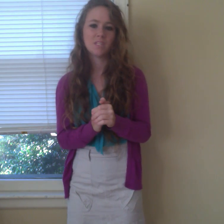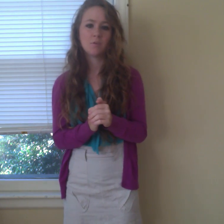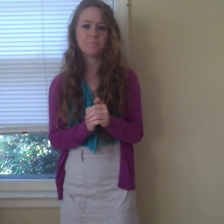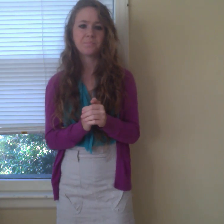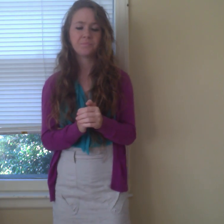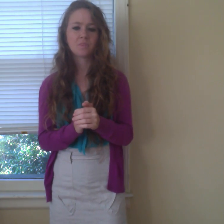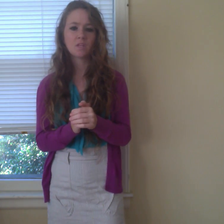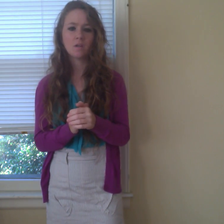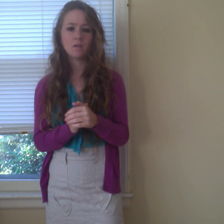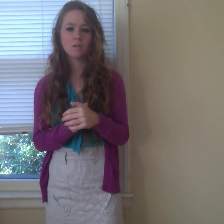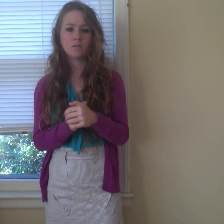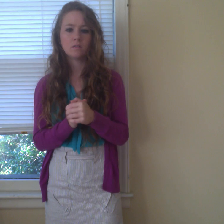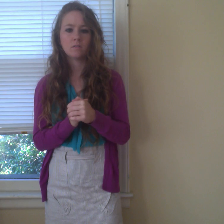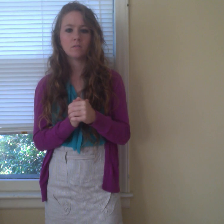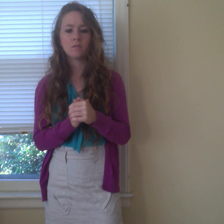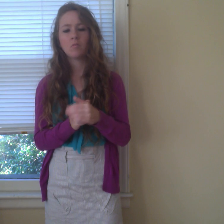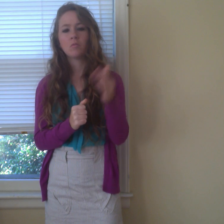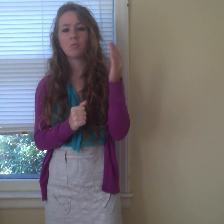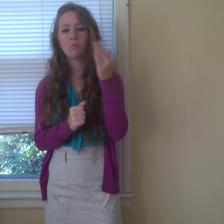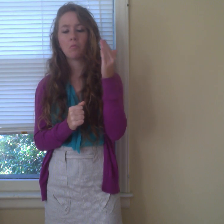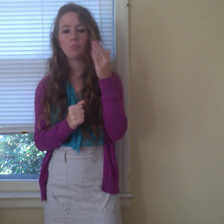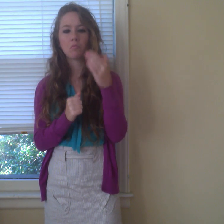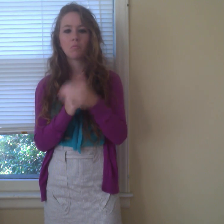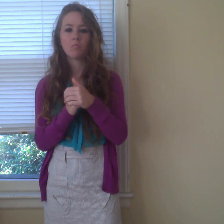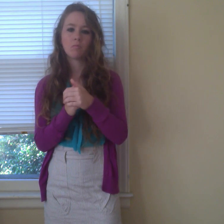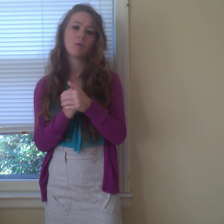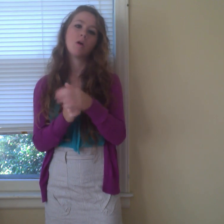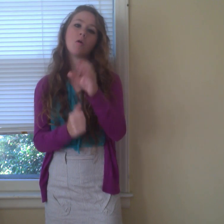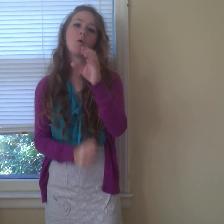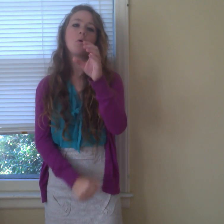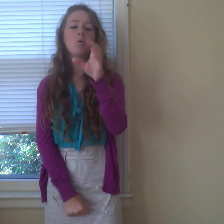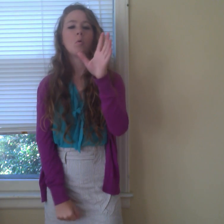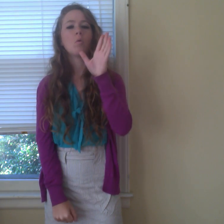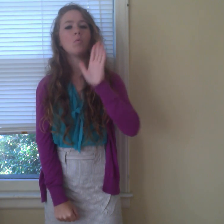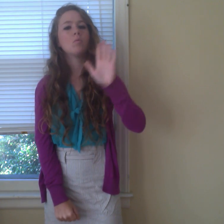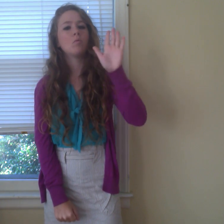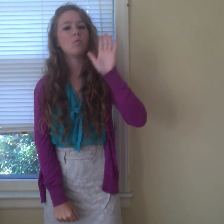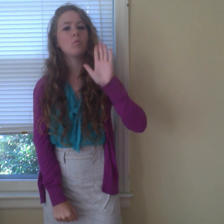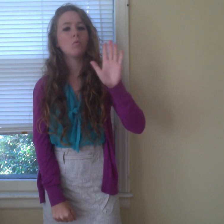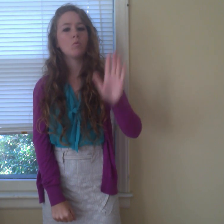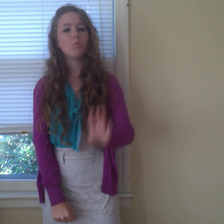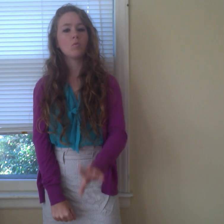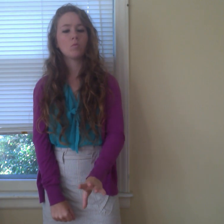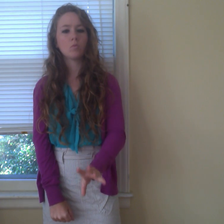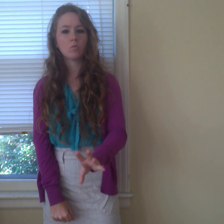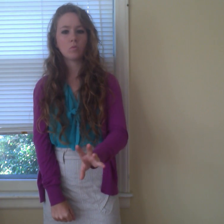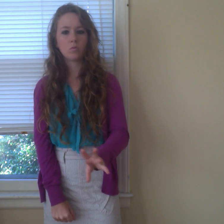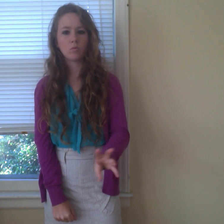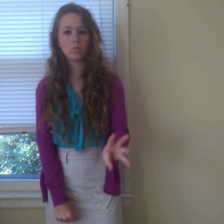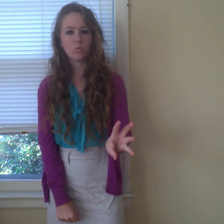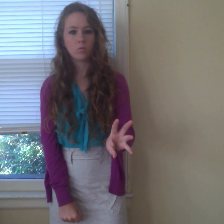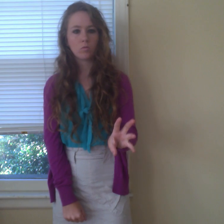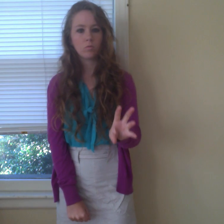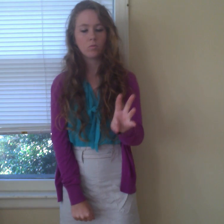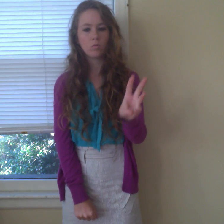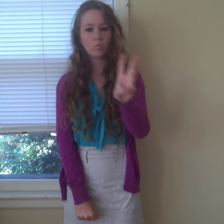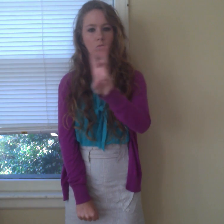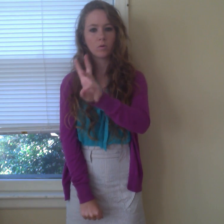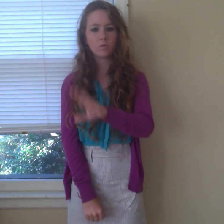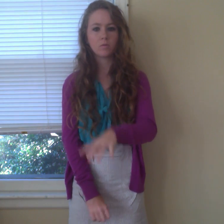Consider a lynch mob in a democracy. 35 horseback riders chase one lone gunman. They catch him, and they vote 35 to 1 to